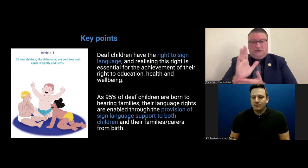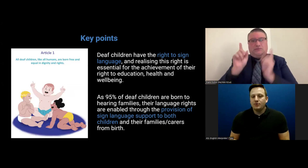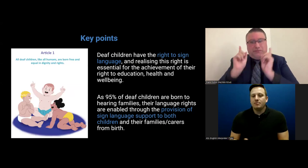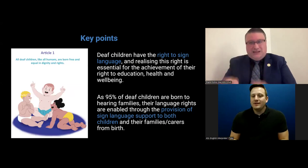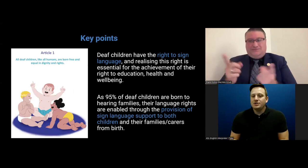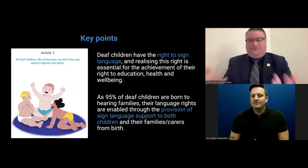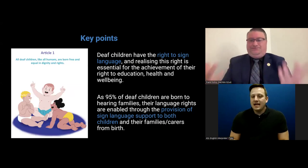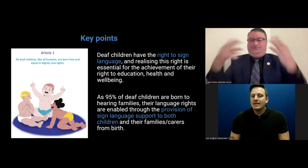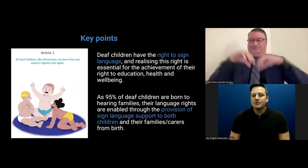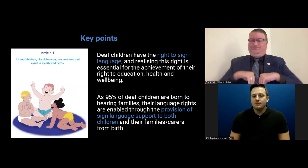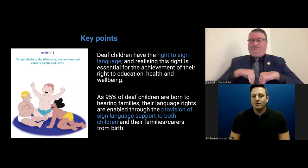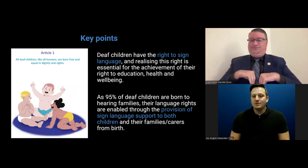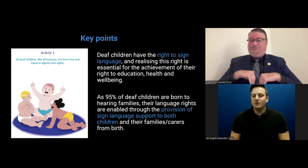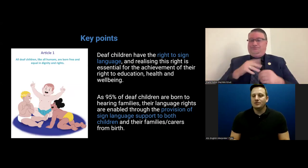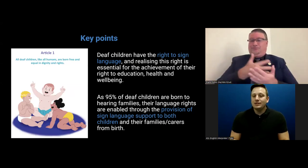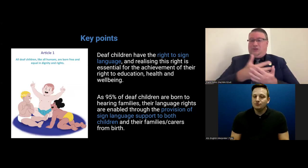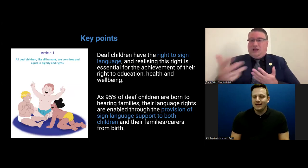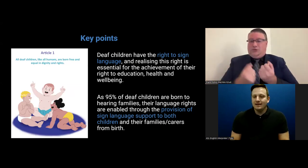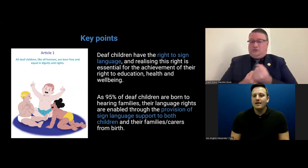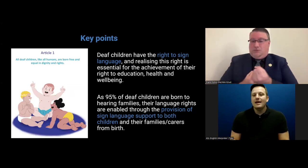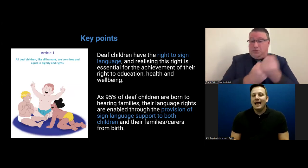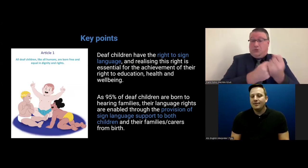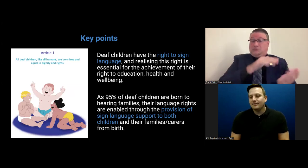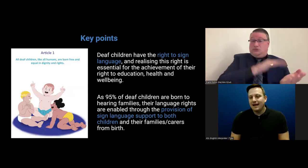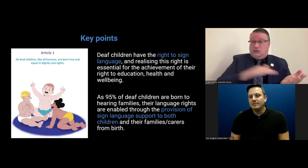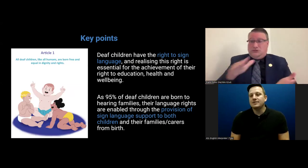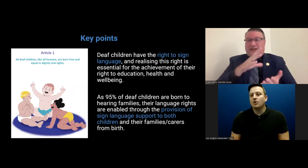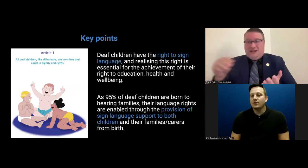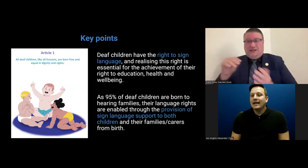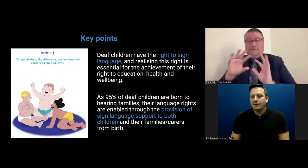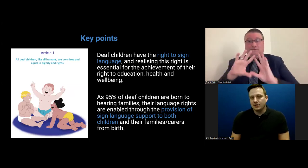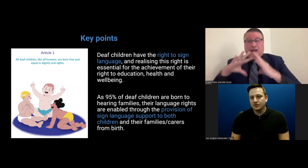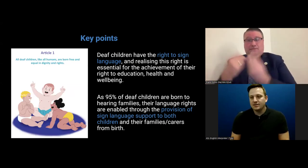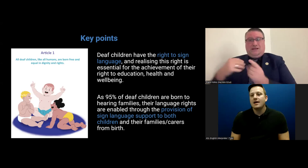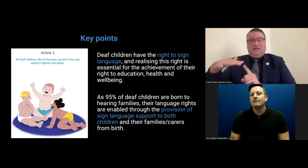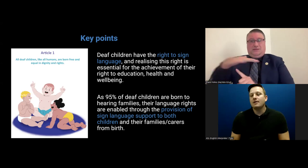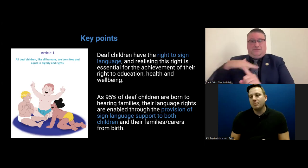through the provision of sign language support to both children and their families or carers from birth,